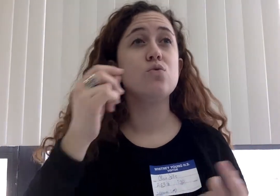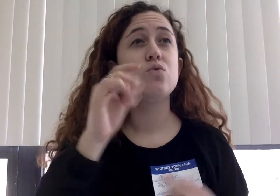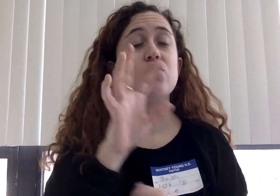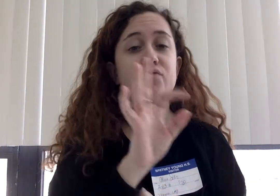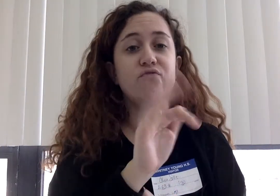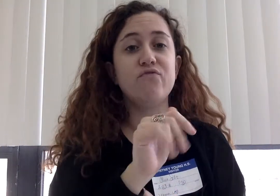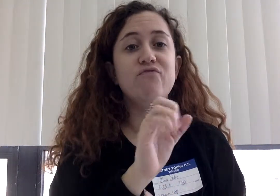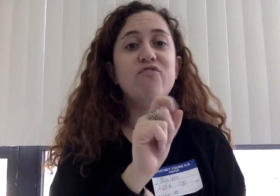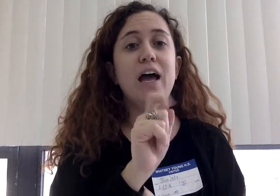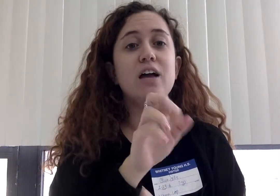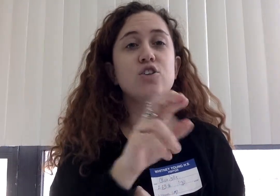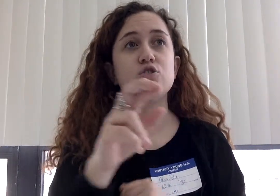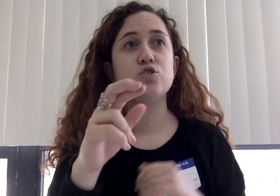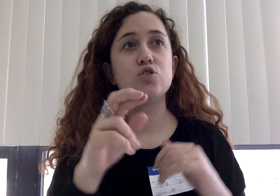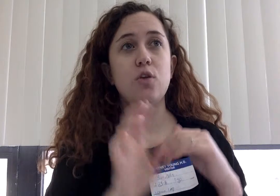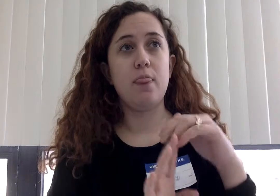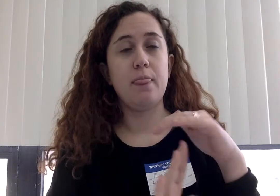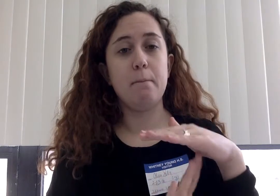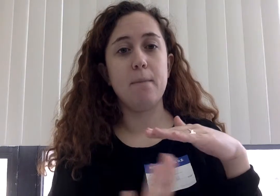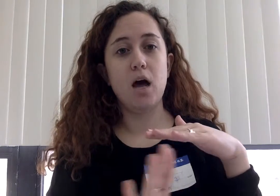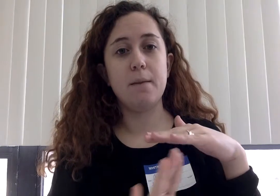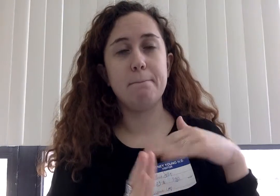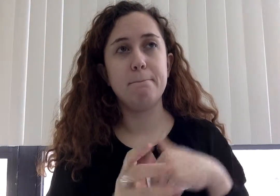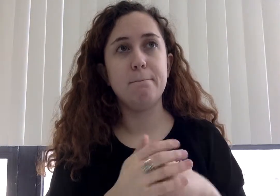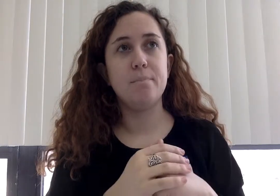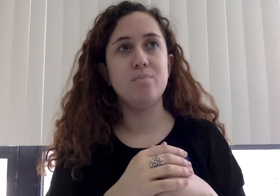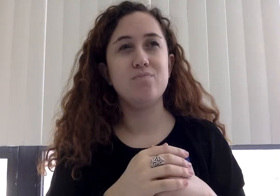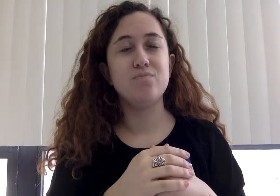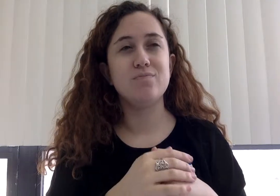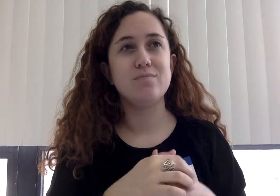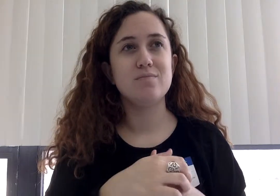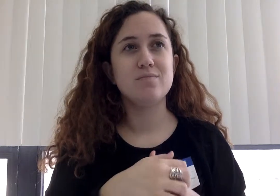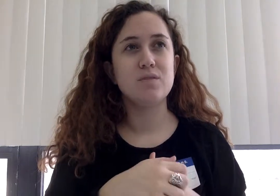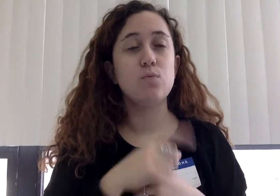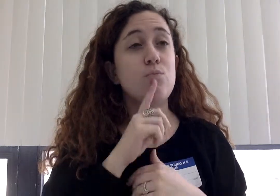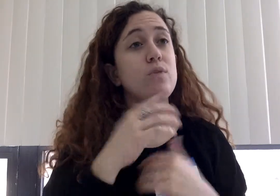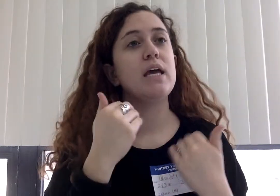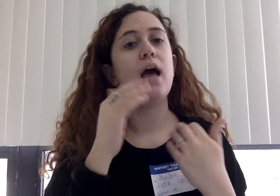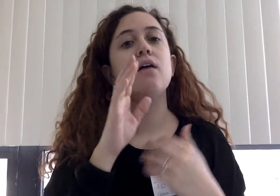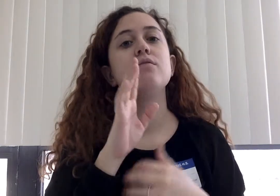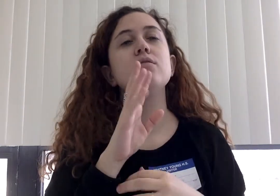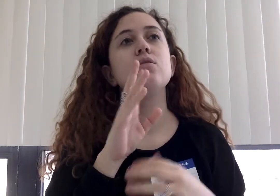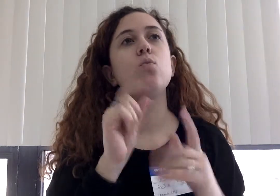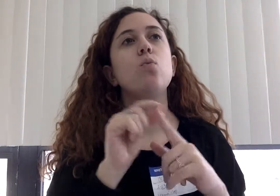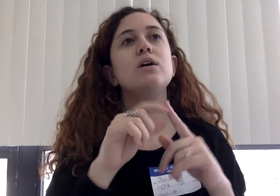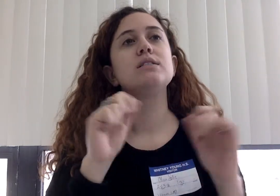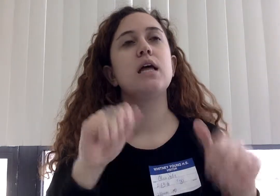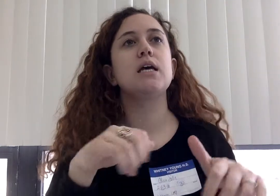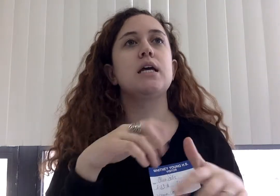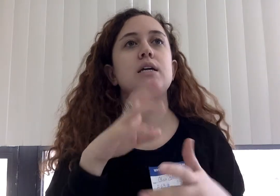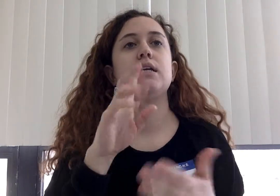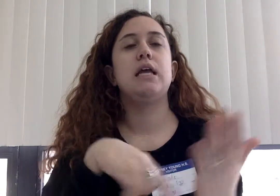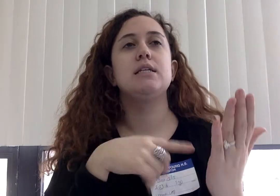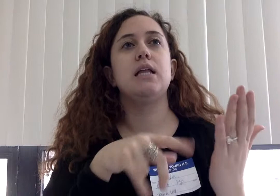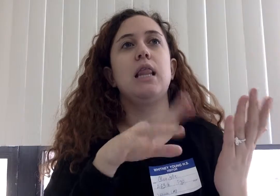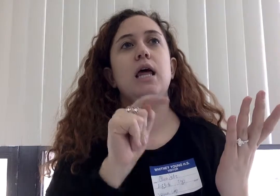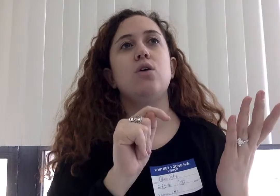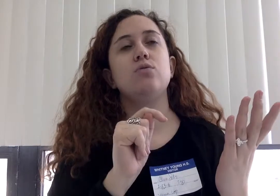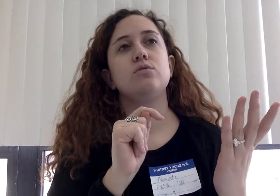the bottom. Ideally, we have terms that cancel out, right? Gives us a simpler equation to work with. So we can rewrite